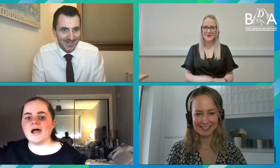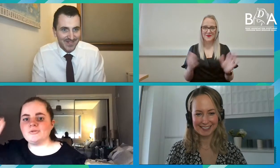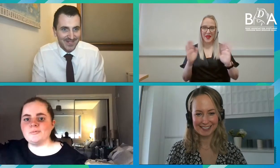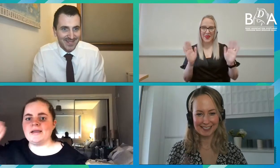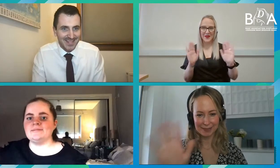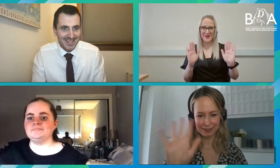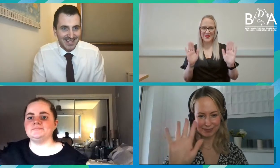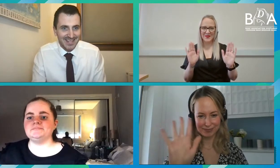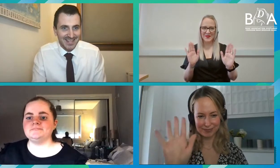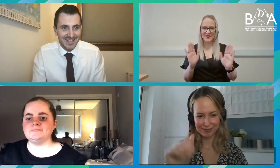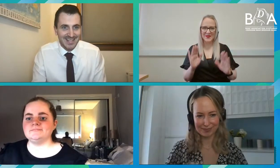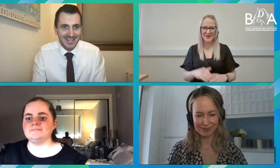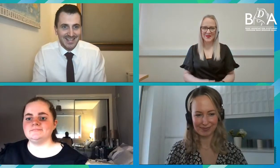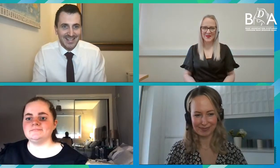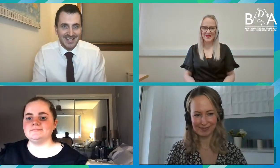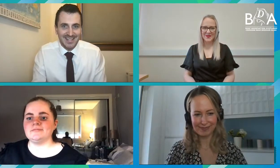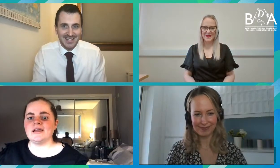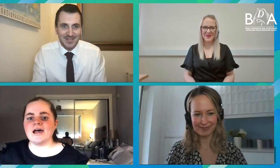Hi. Hello, my